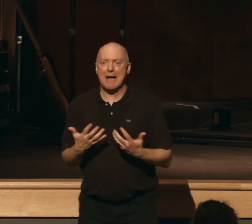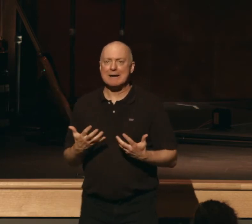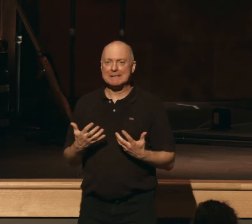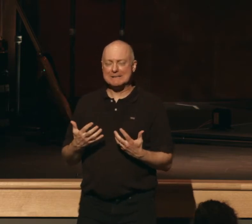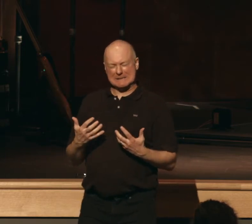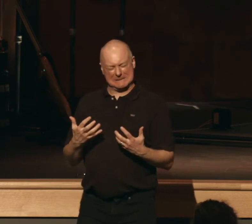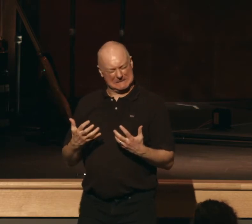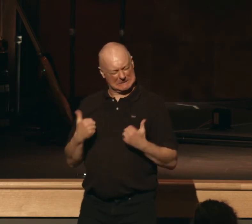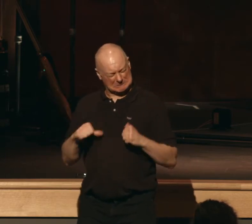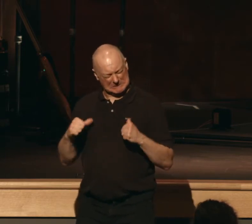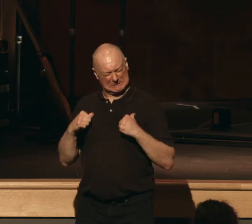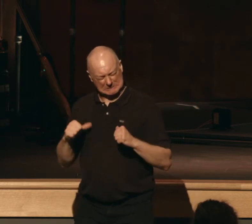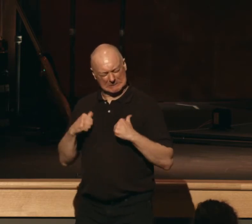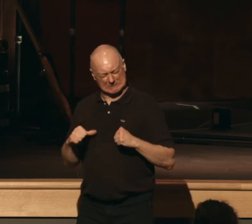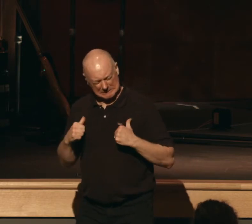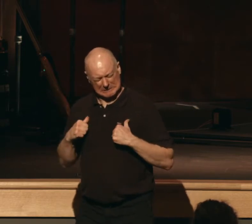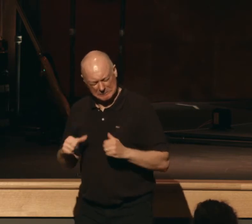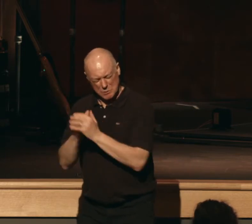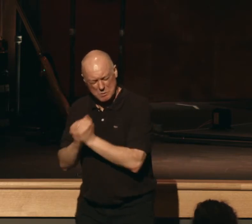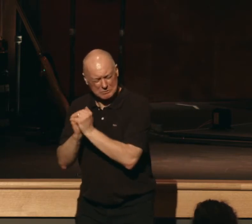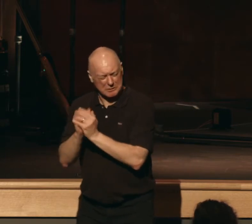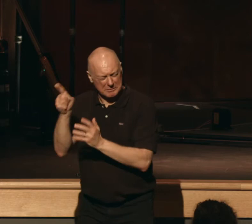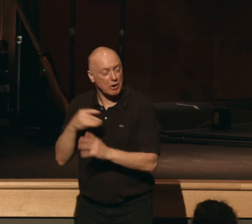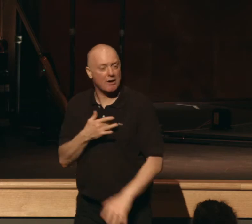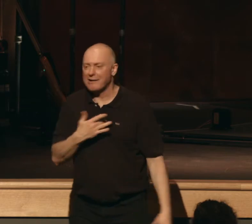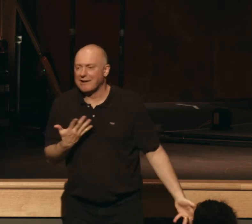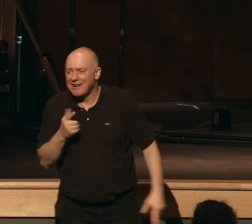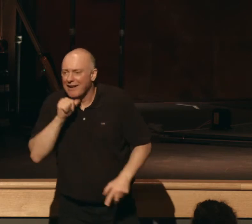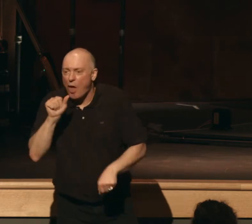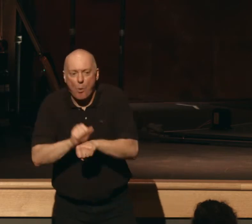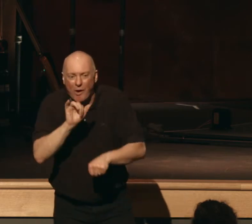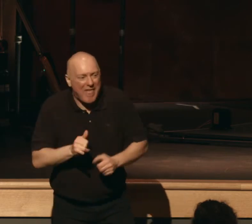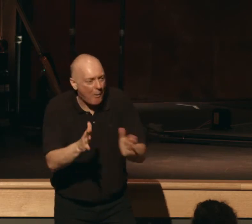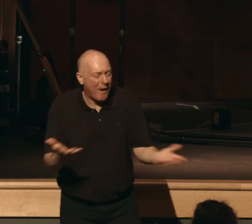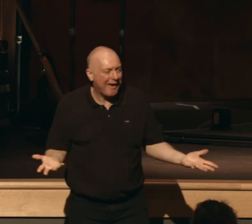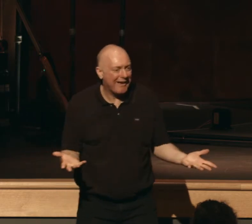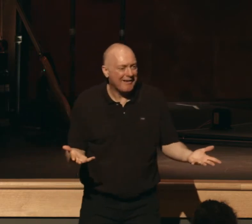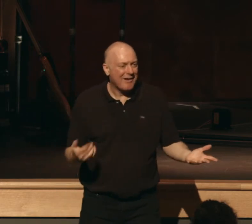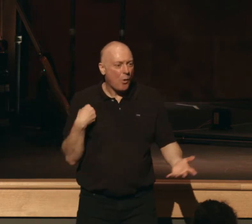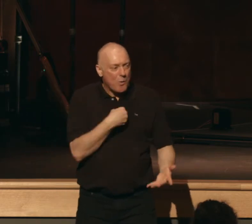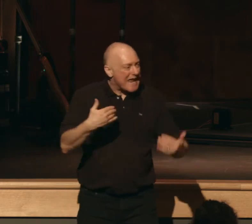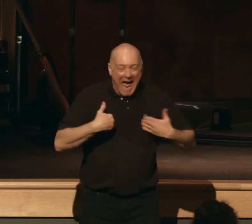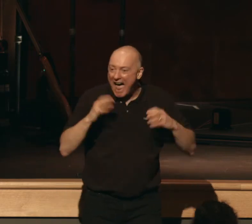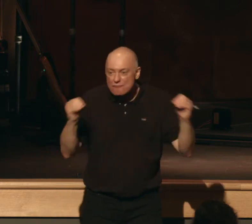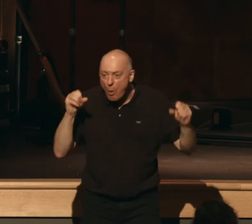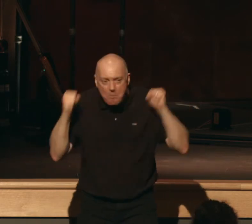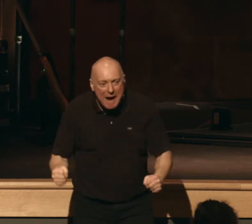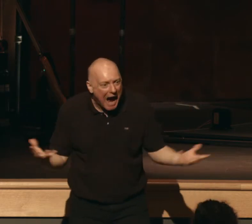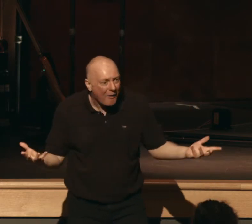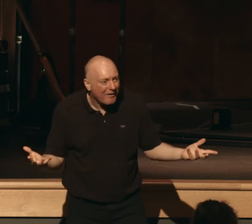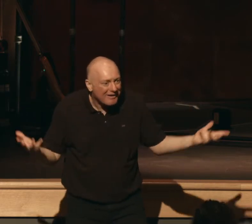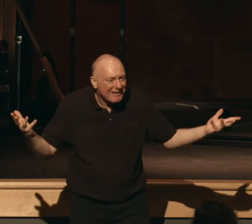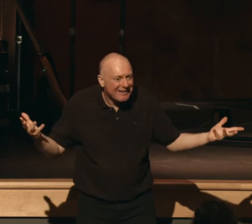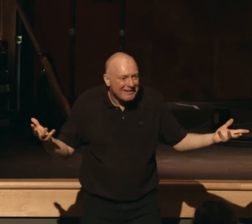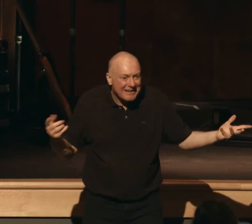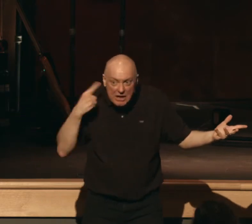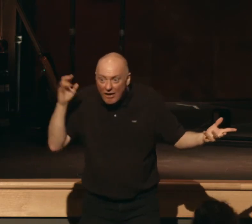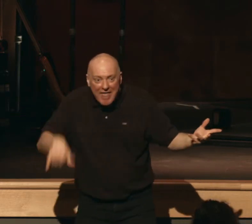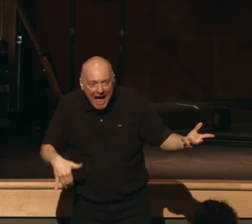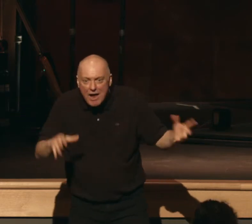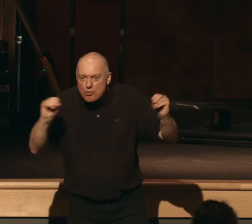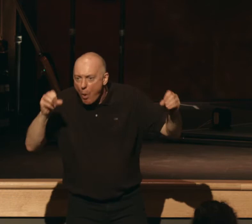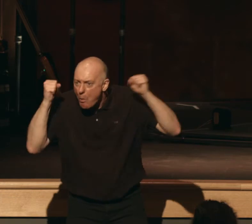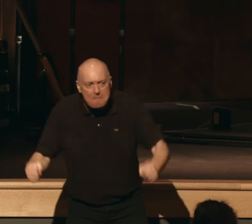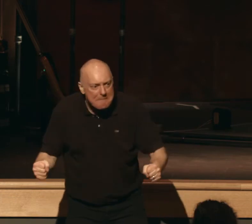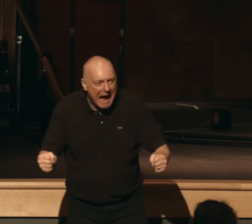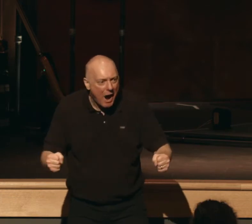will ourselves to worship Christ in our hearts. It doesn't work like that. There's no power found in trying harder. Hear that. There is